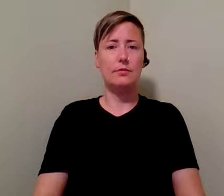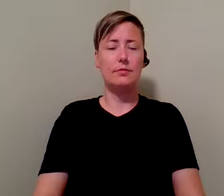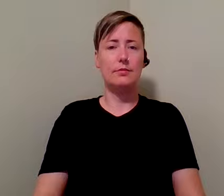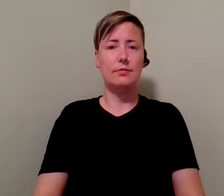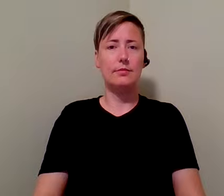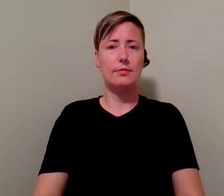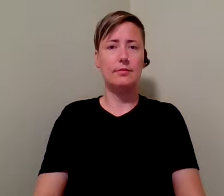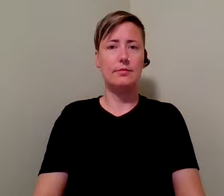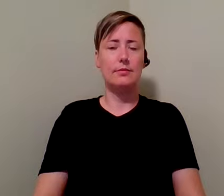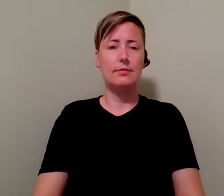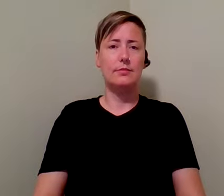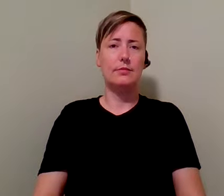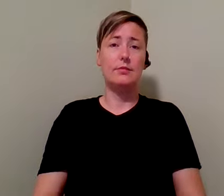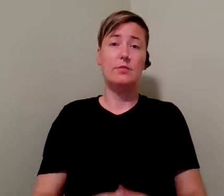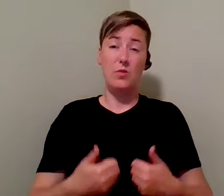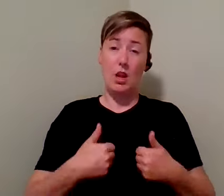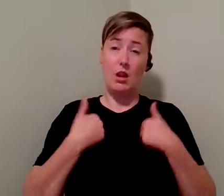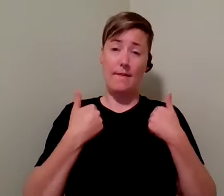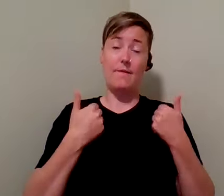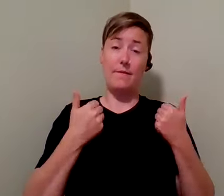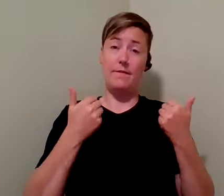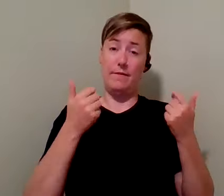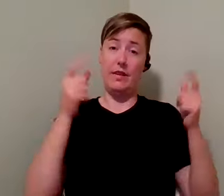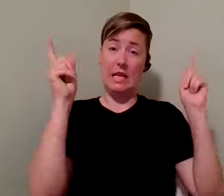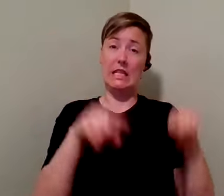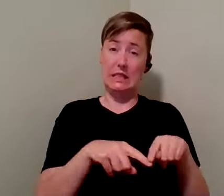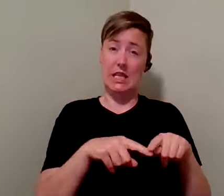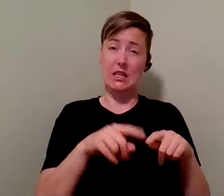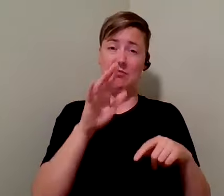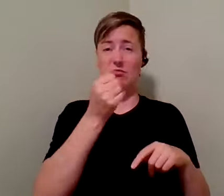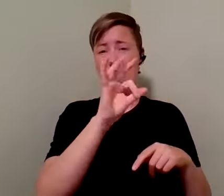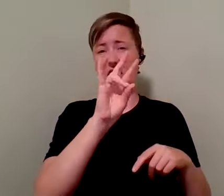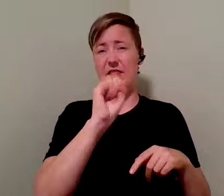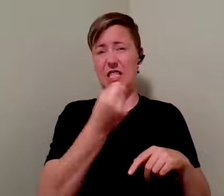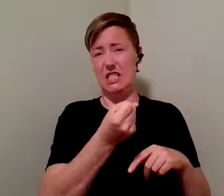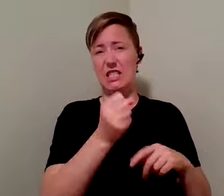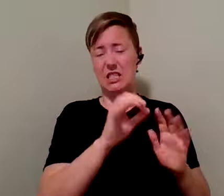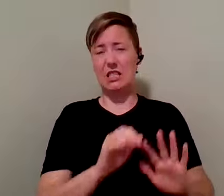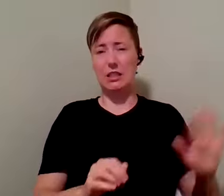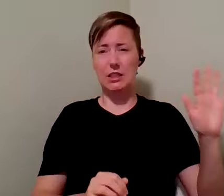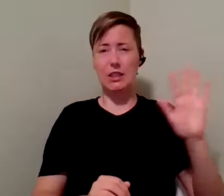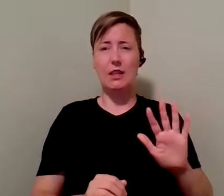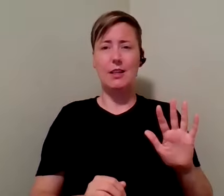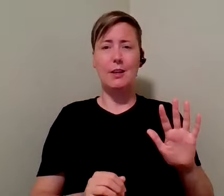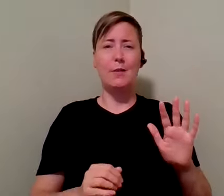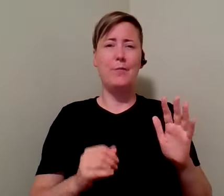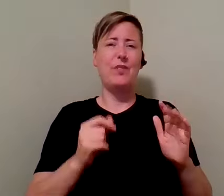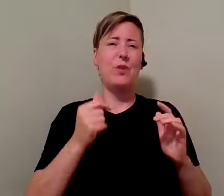when you live in India in the 70s, there's no such thing as children's rights and stuff like